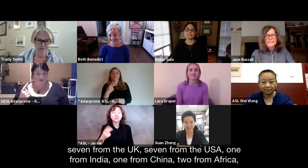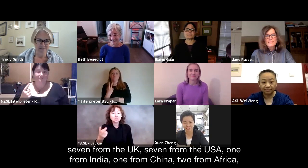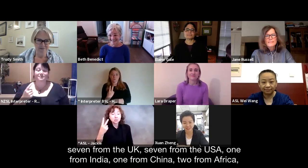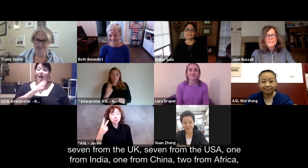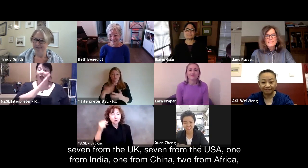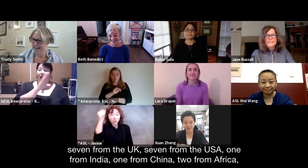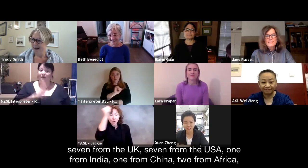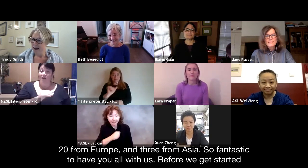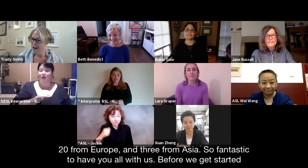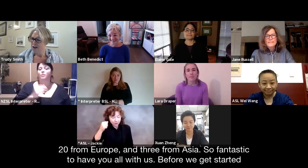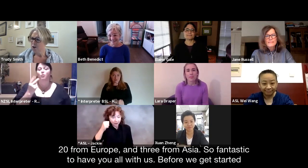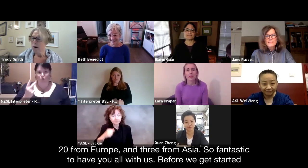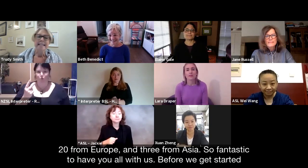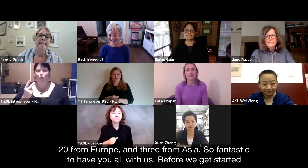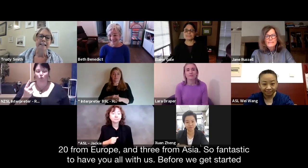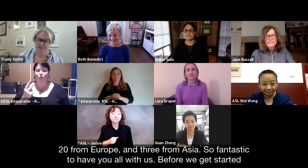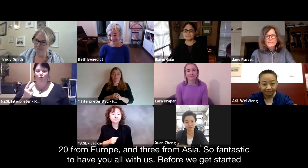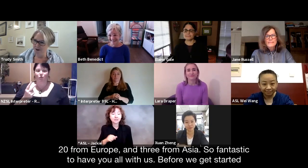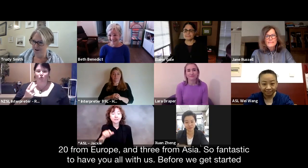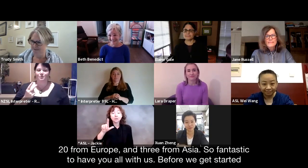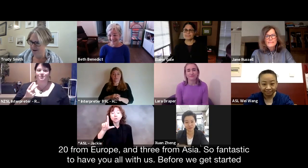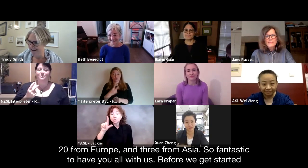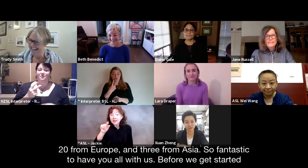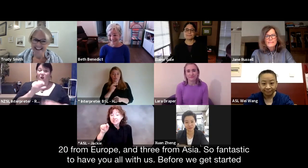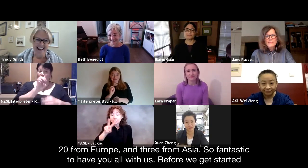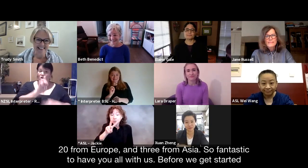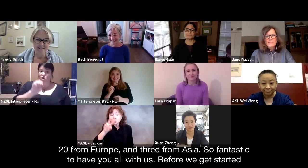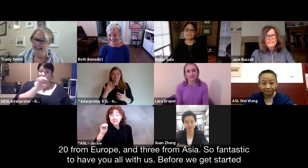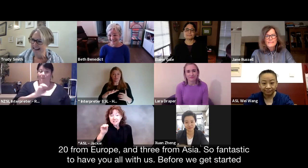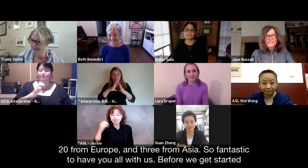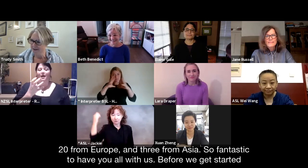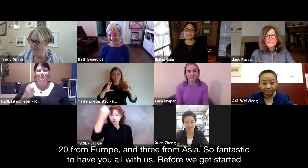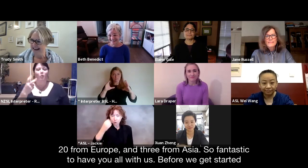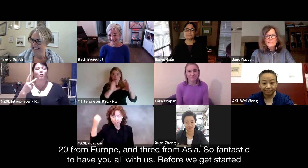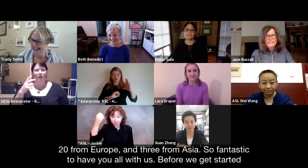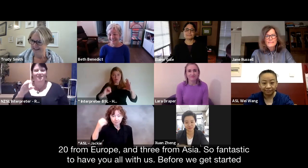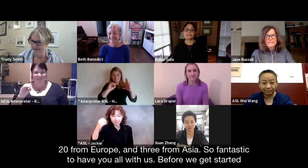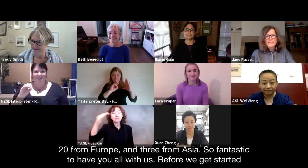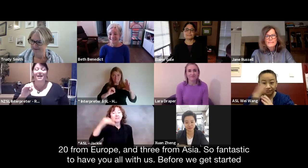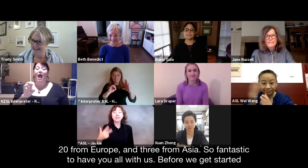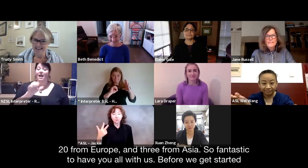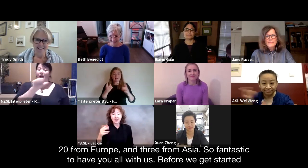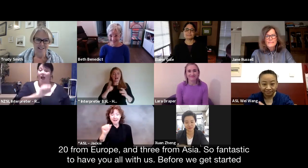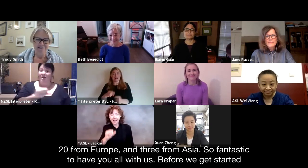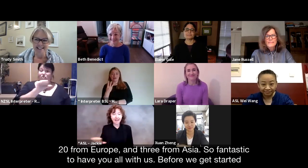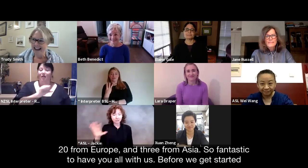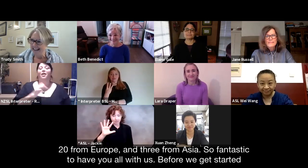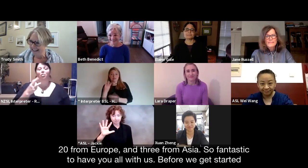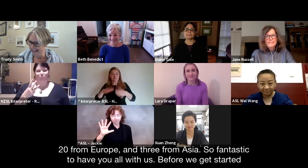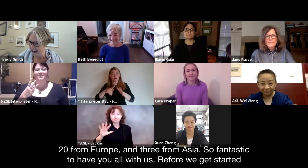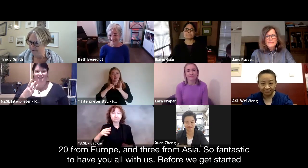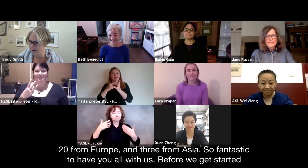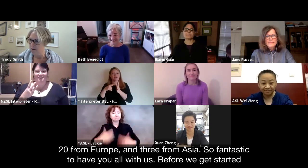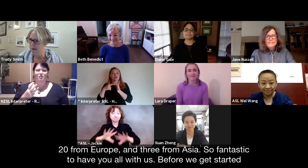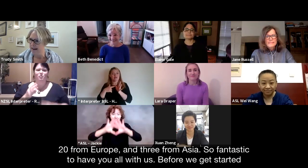Africa, 20 from Europe, and three from Asia. So fantastic